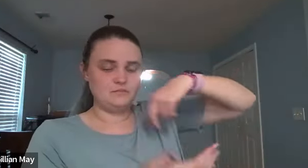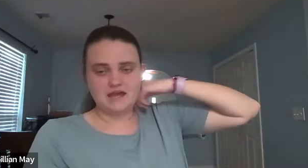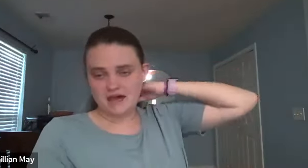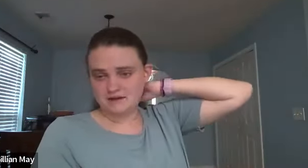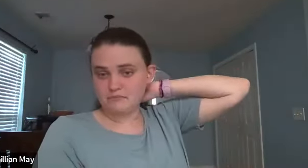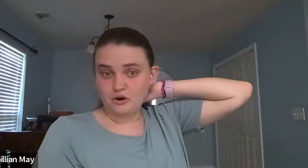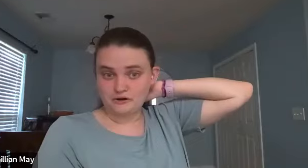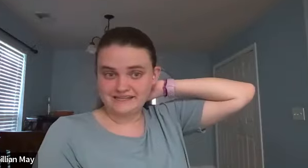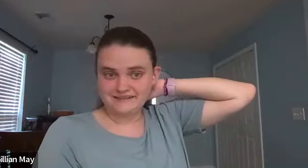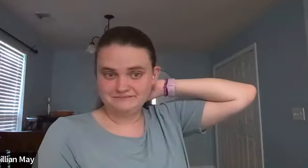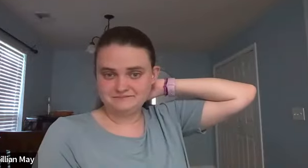We had party.